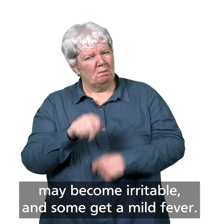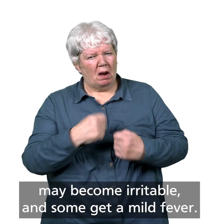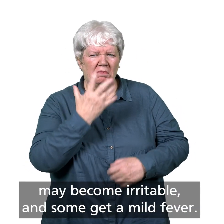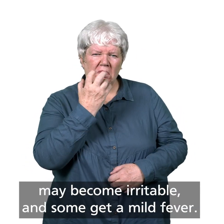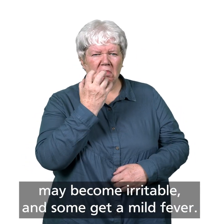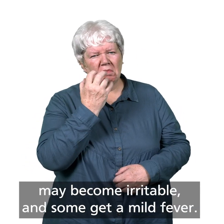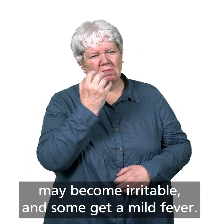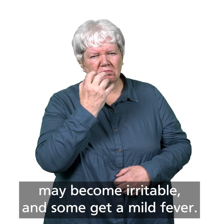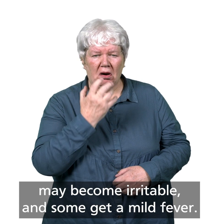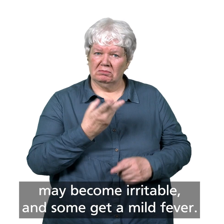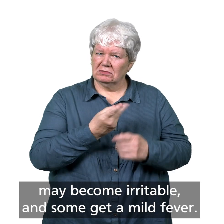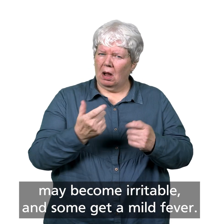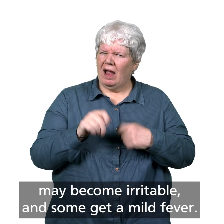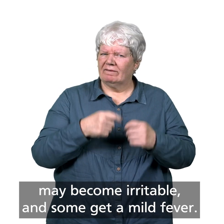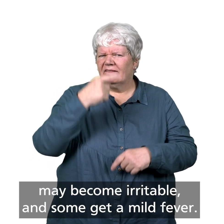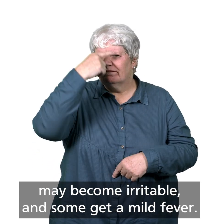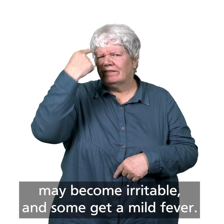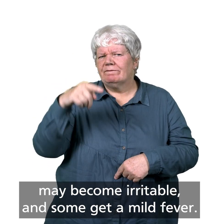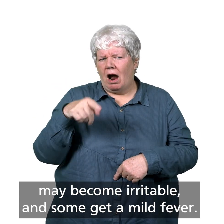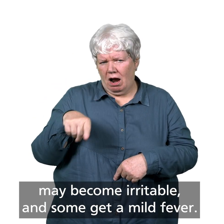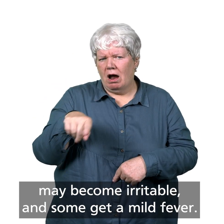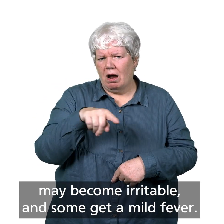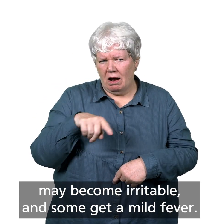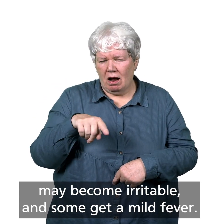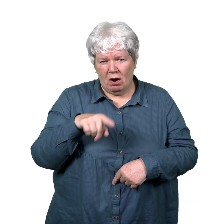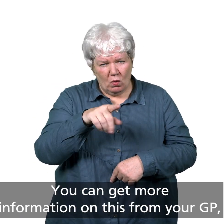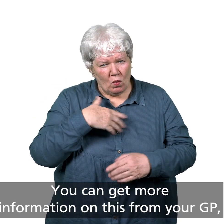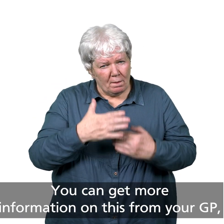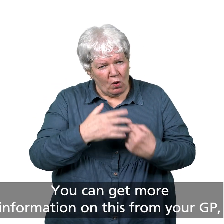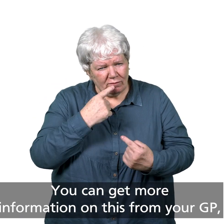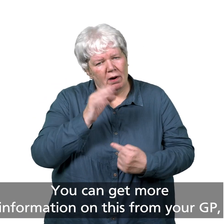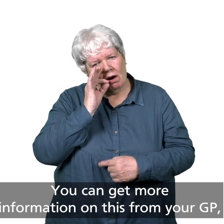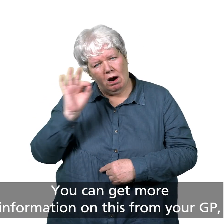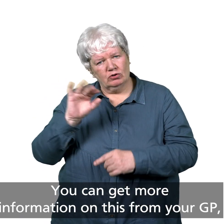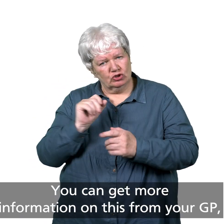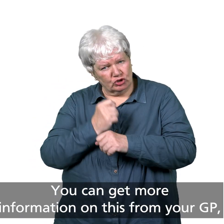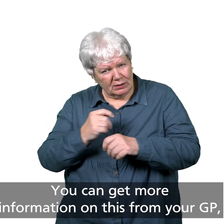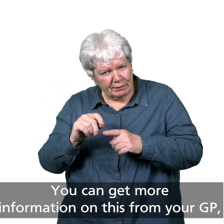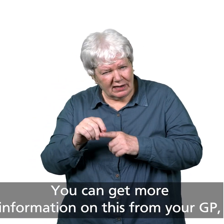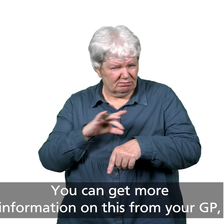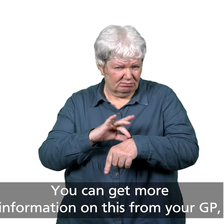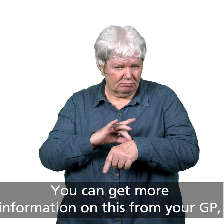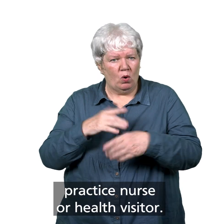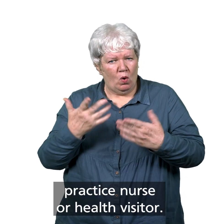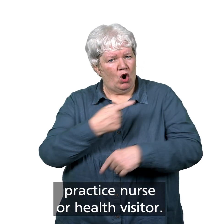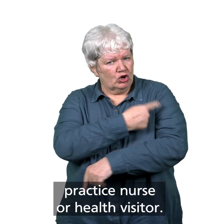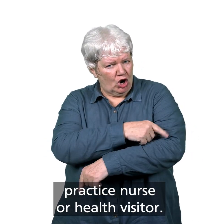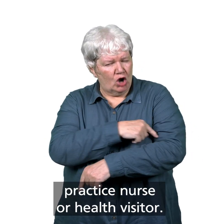may become irritable, and some get a mild fever. You can get more information on this from your